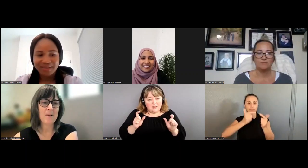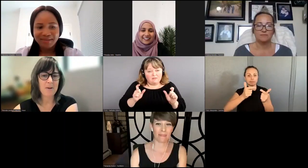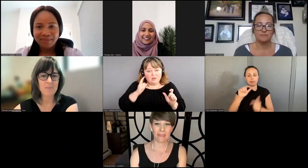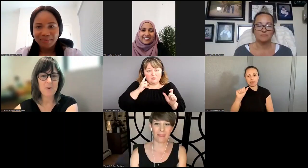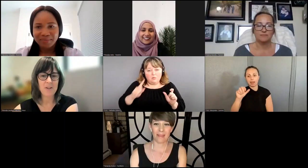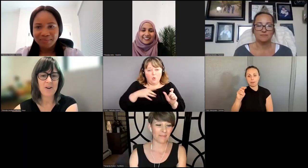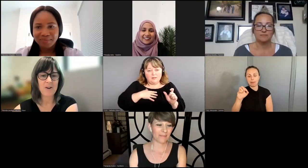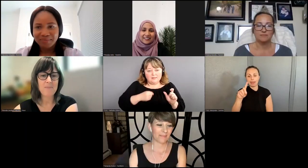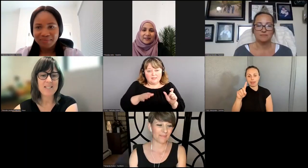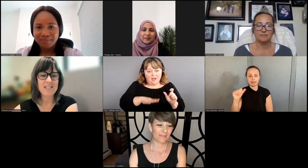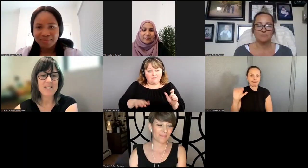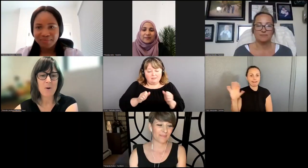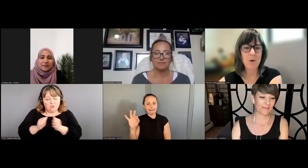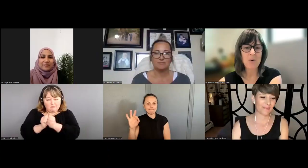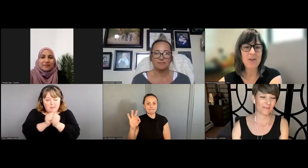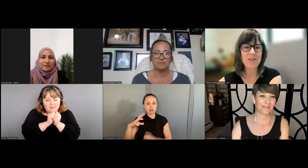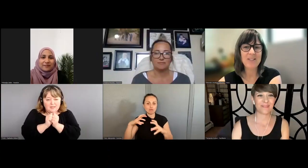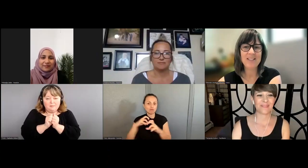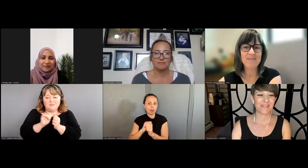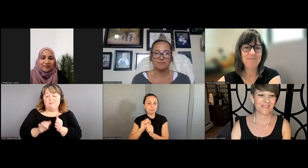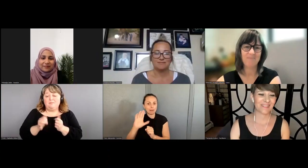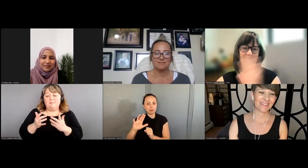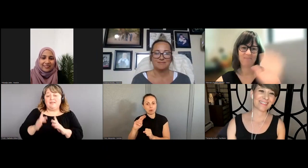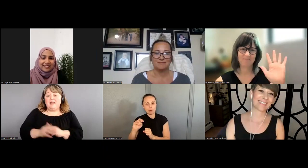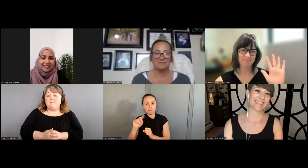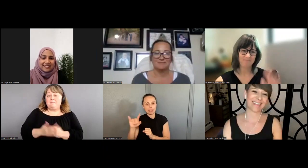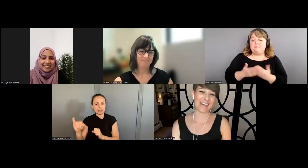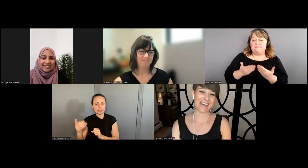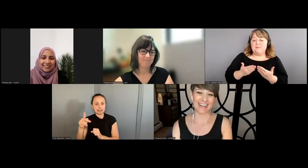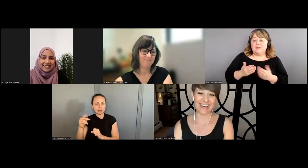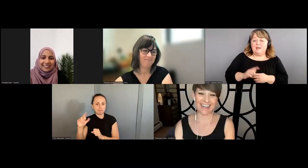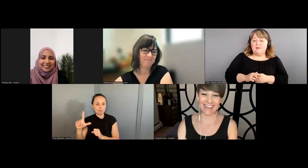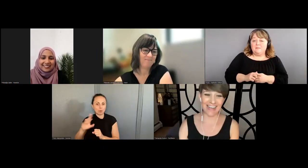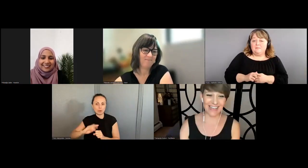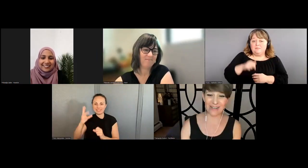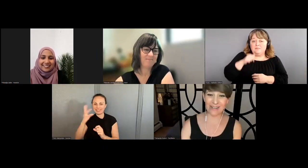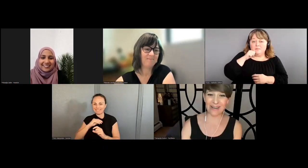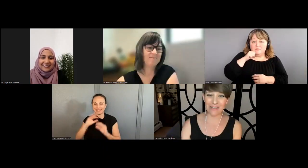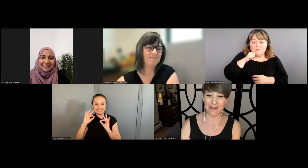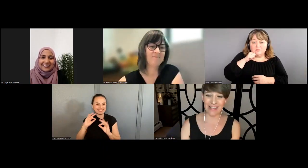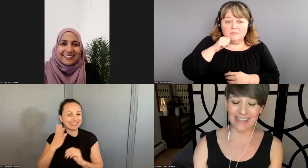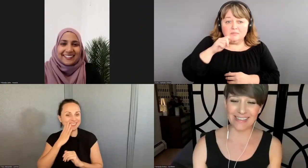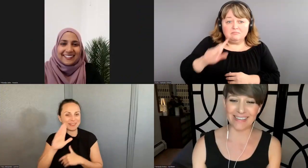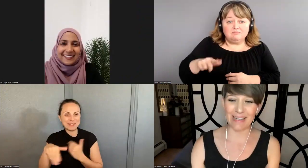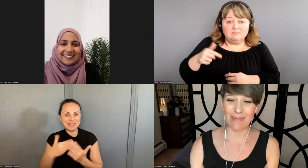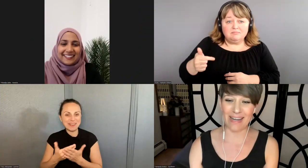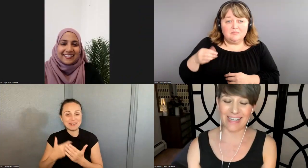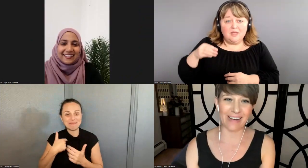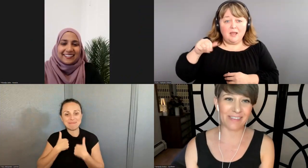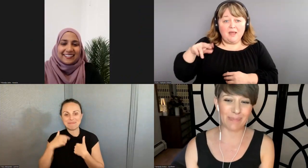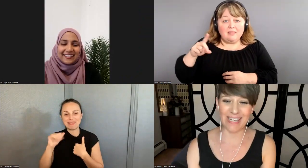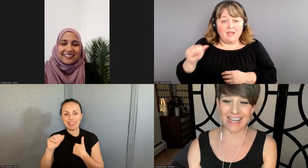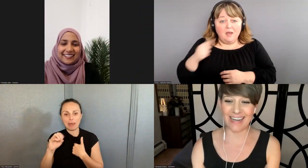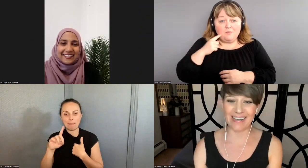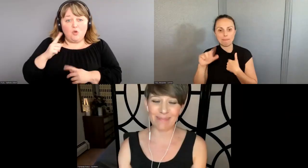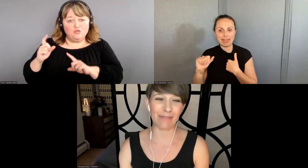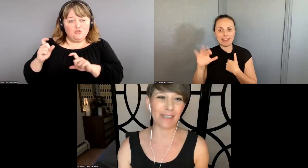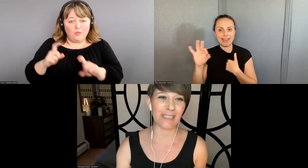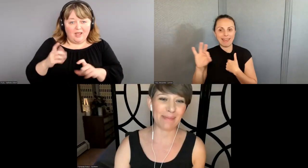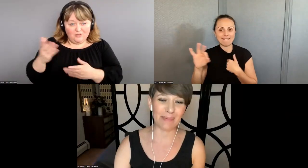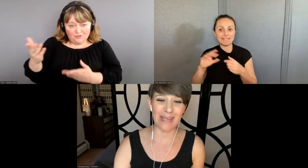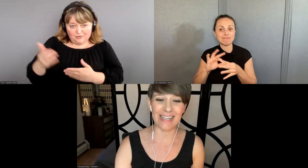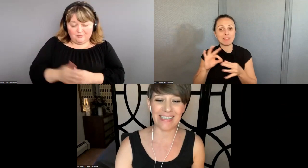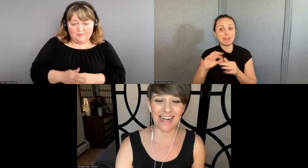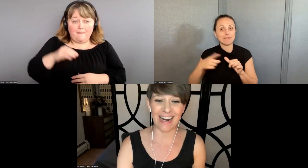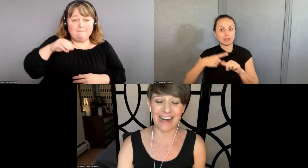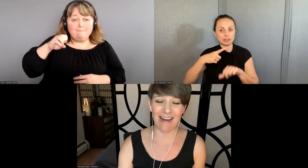Amanda F. to wrap up with her Menti poll. Lovely. Thank you, everyone. This is Amanda F. speaking. My first